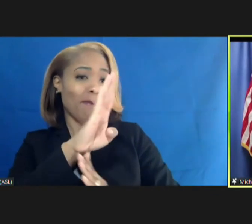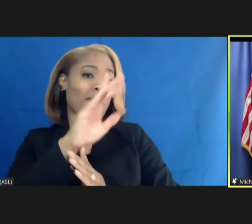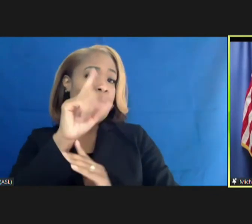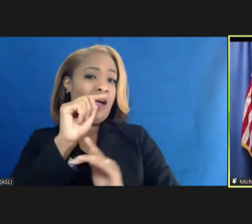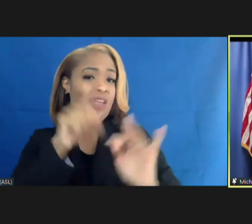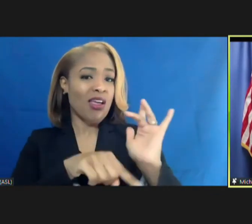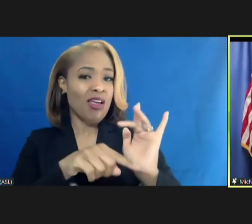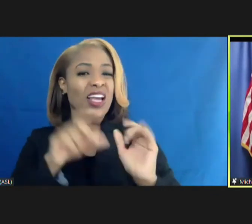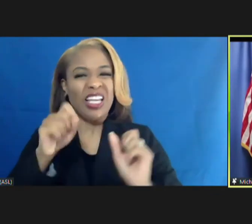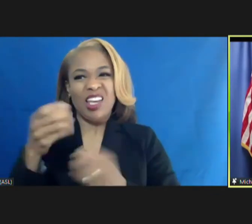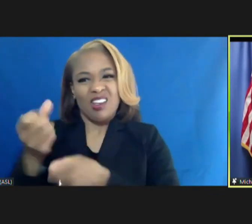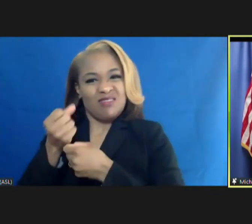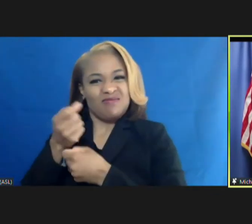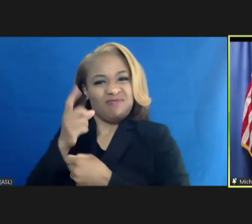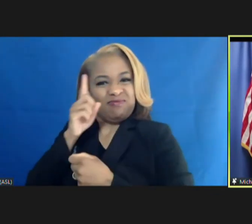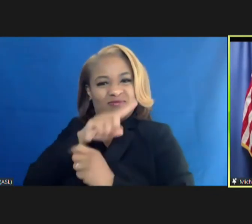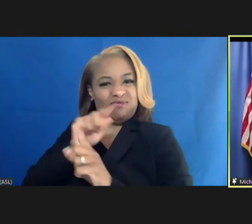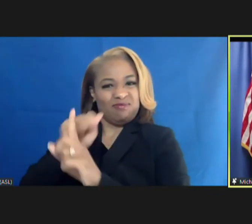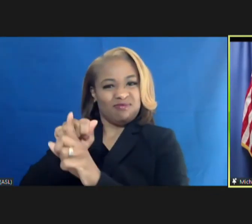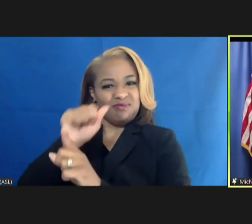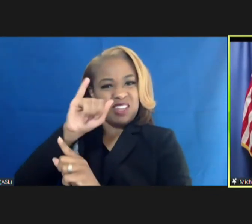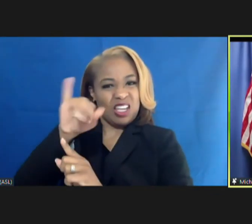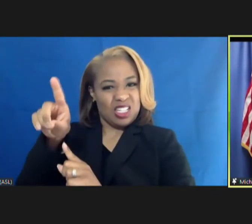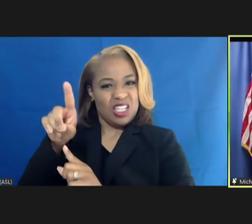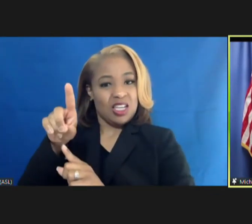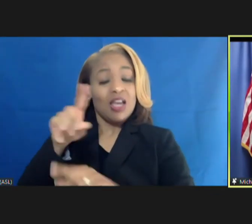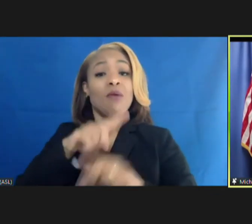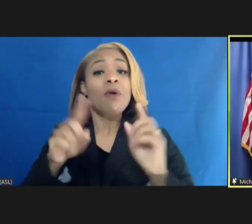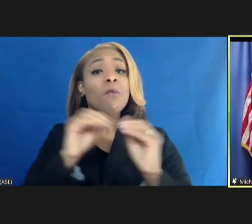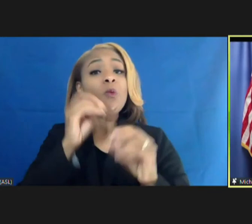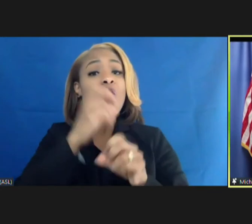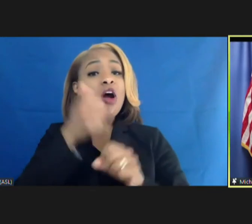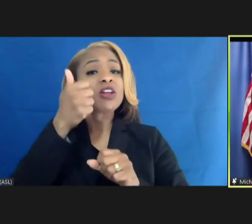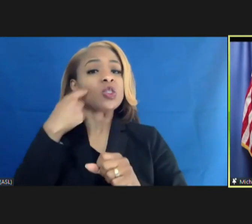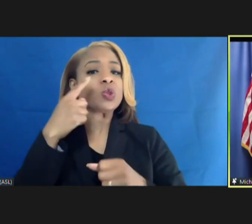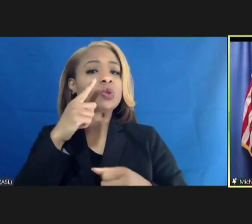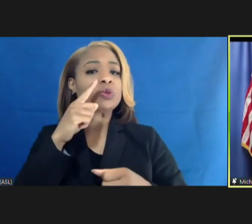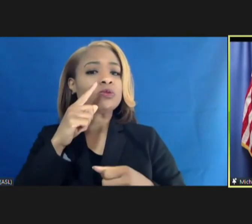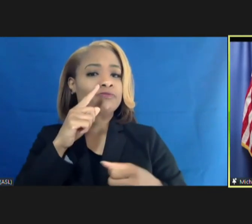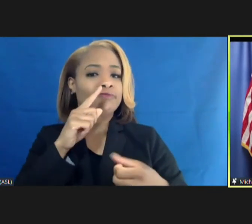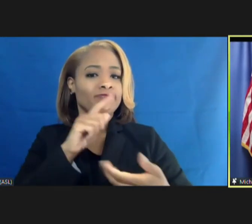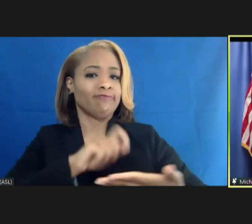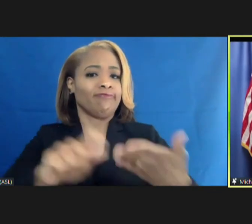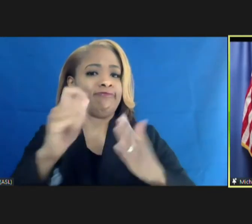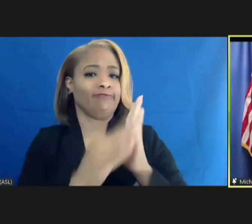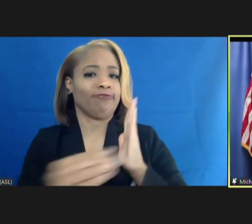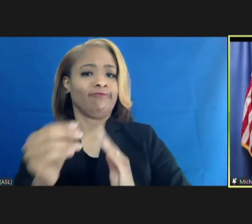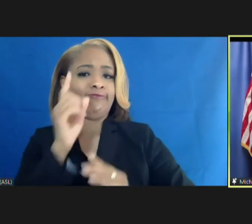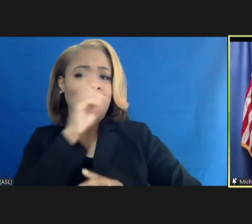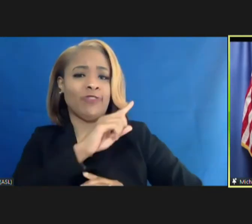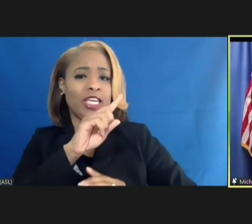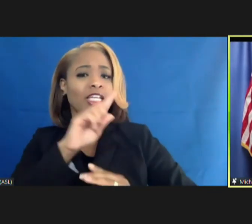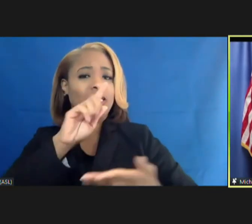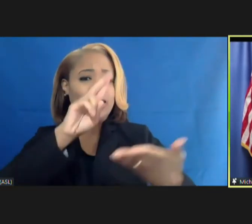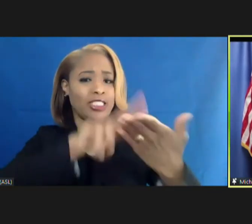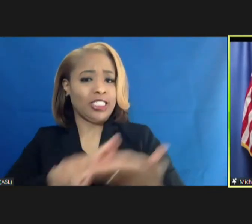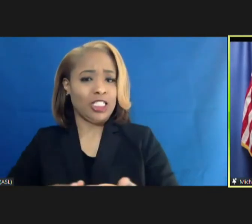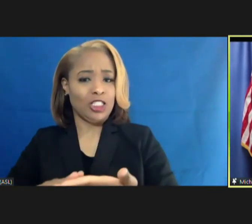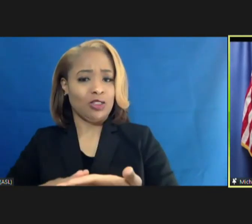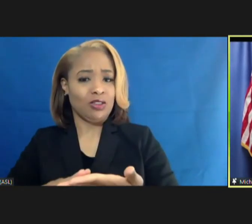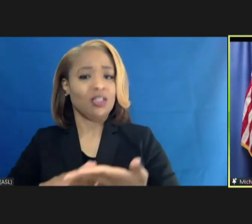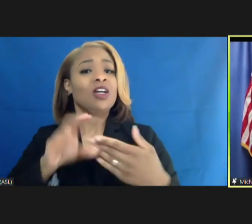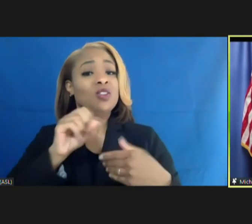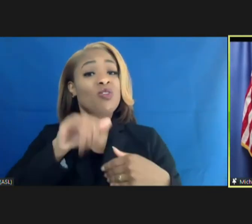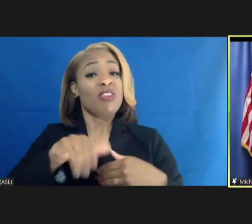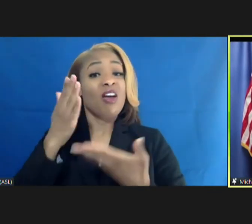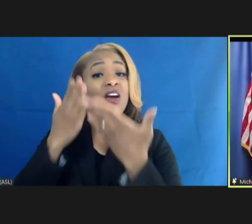to do so, whereas it's much more difficult to forge a signature. But there's plenty of evidence to indicate that this proposal would